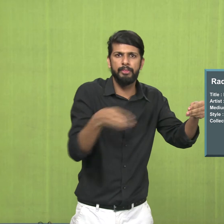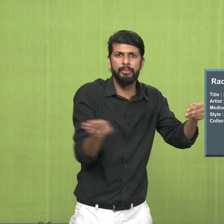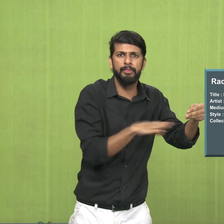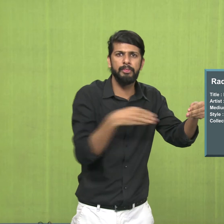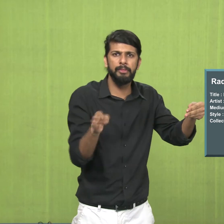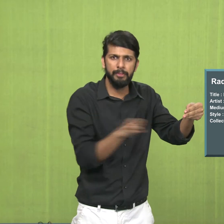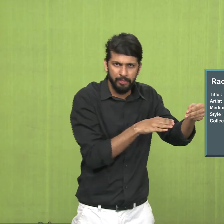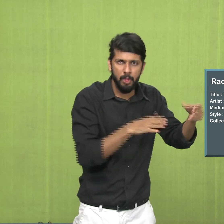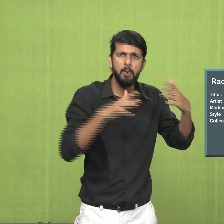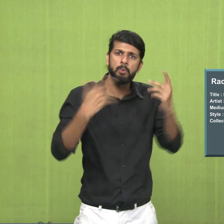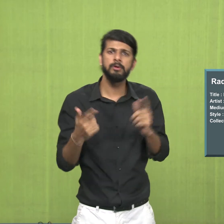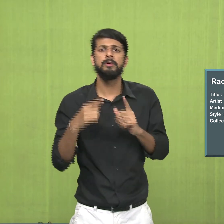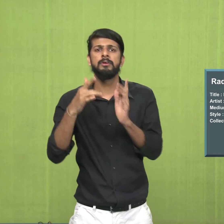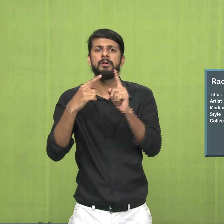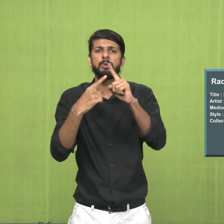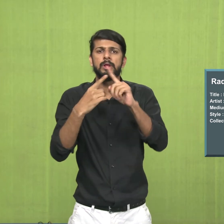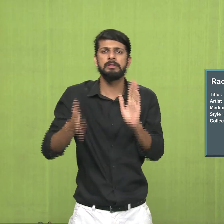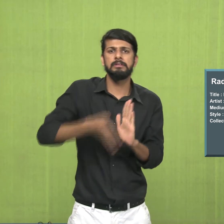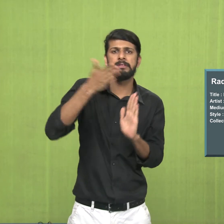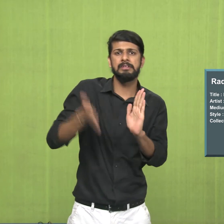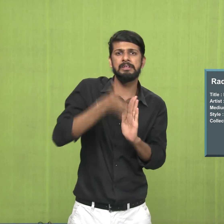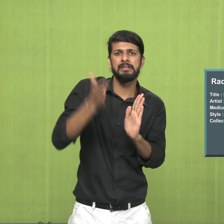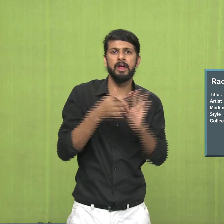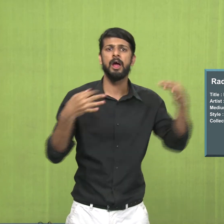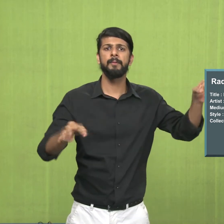wash and tempera on paper.